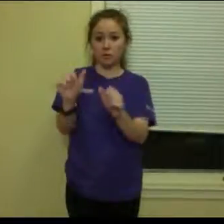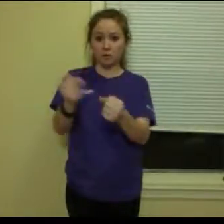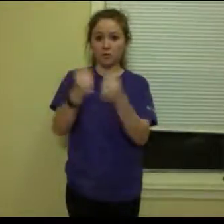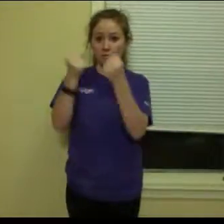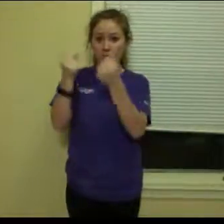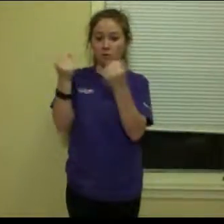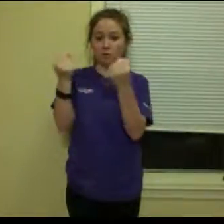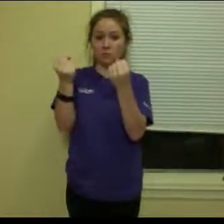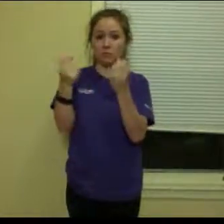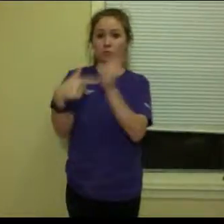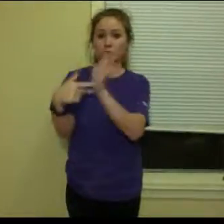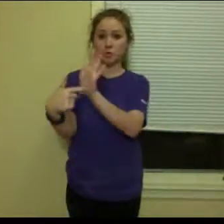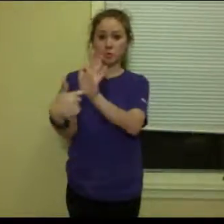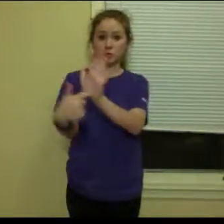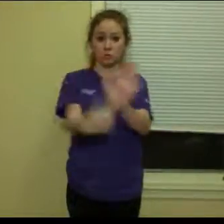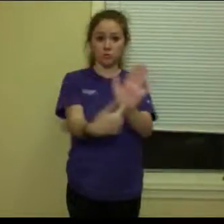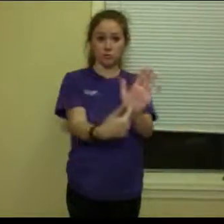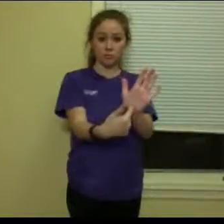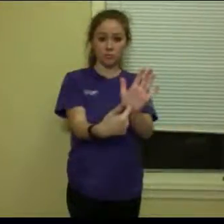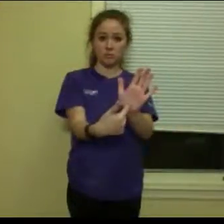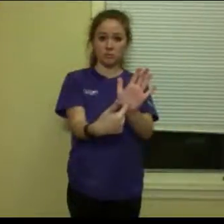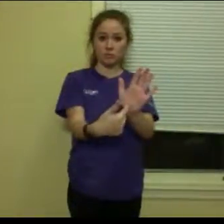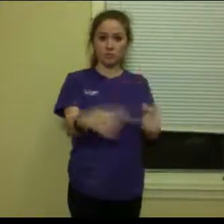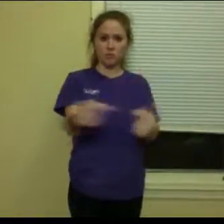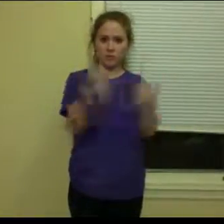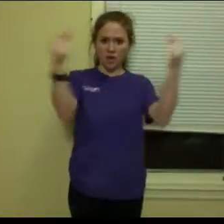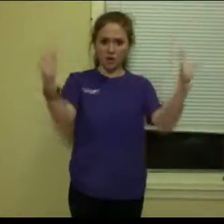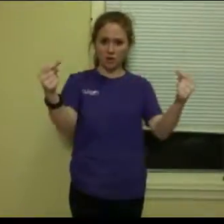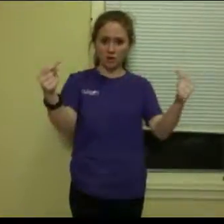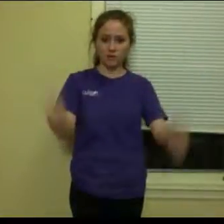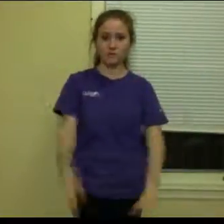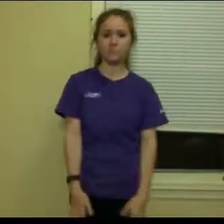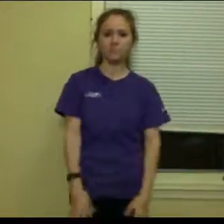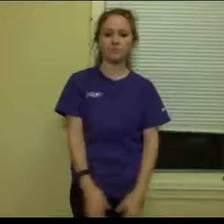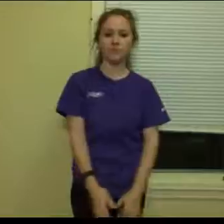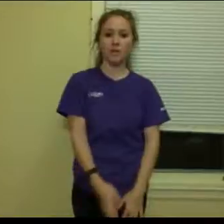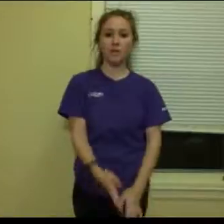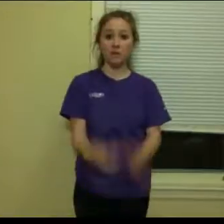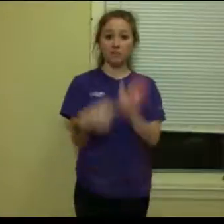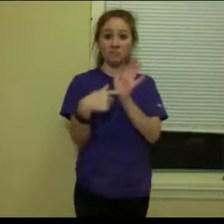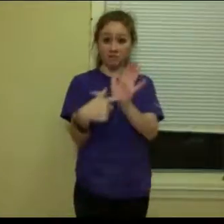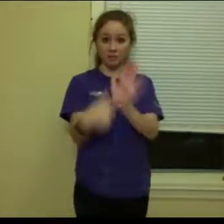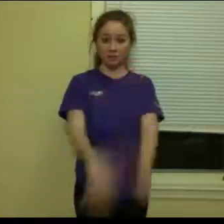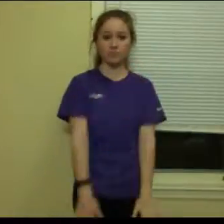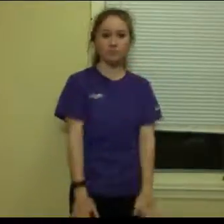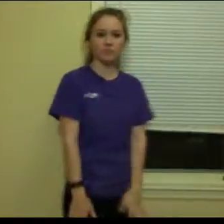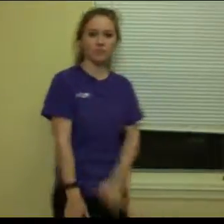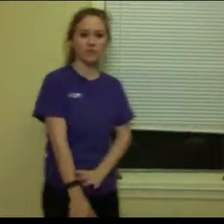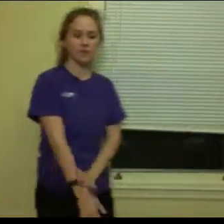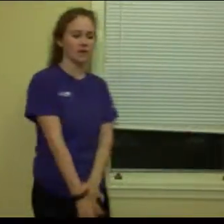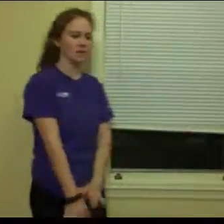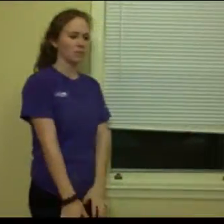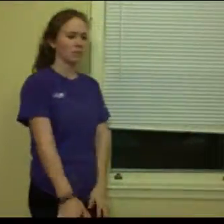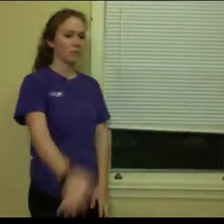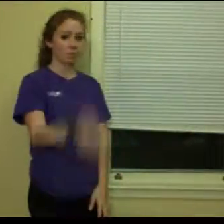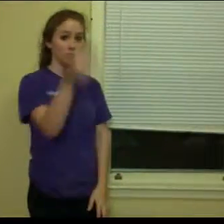Democracy, having shared power, represents the opposition. For